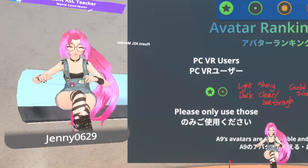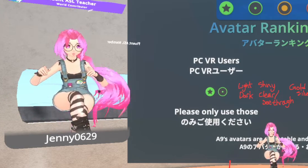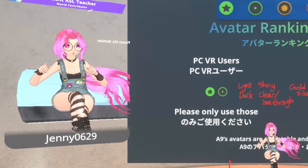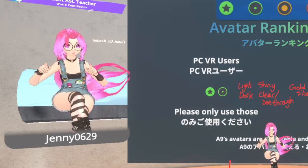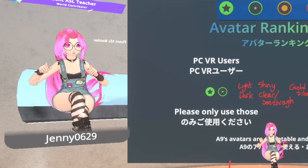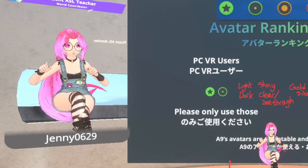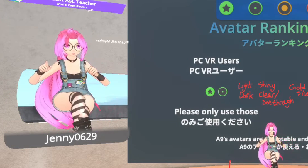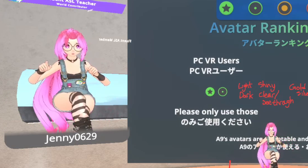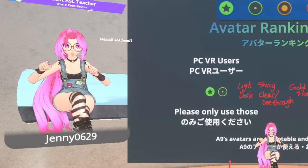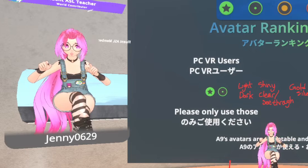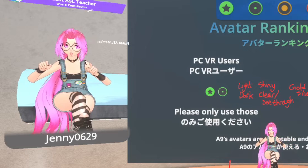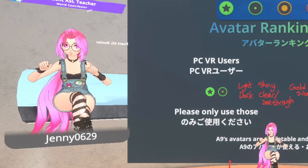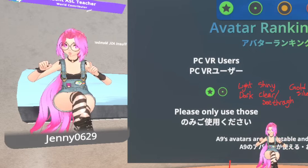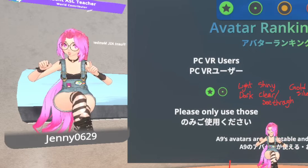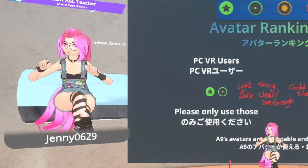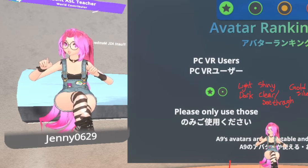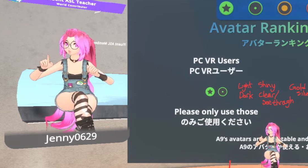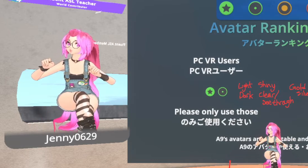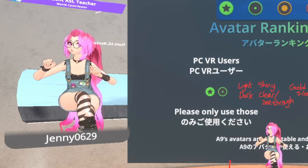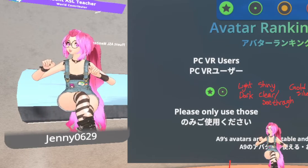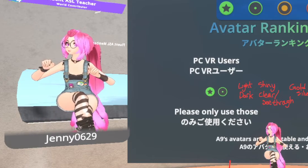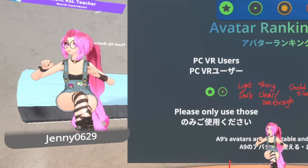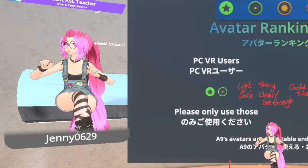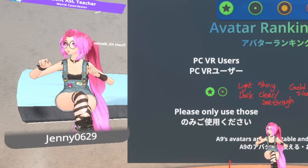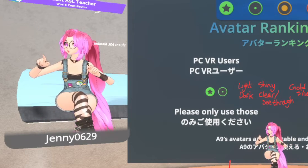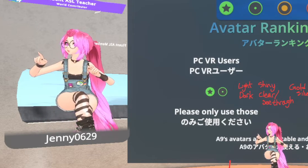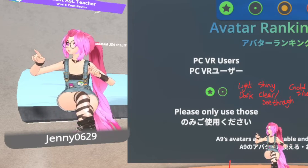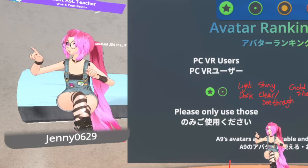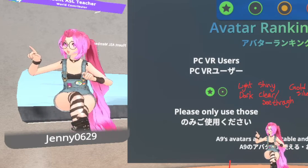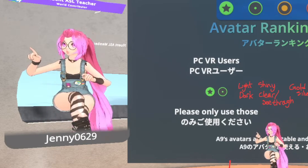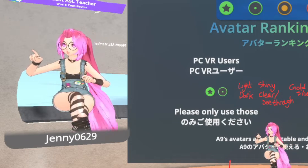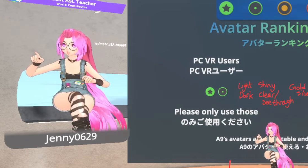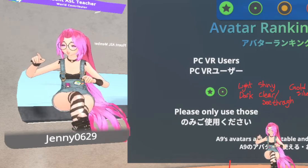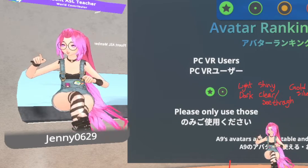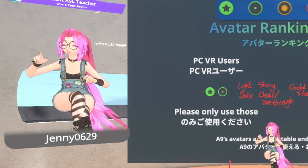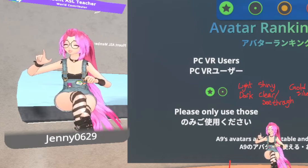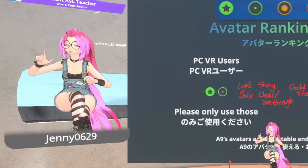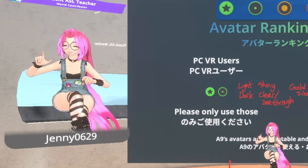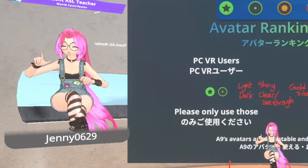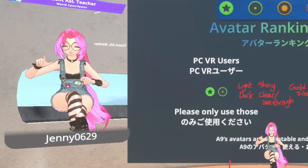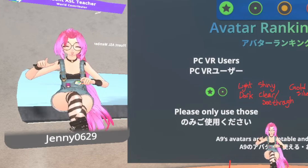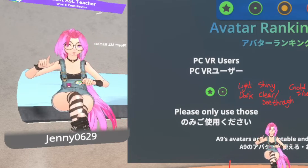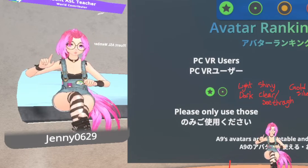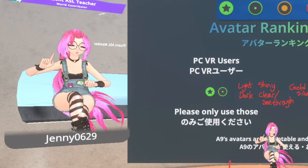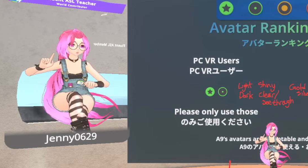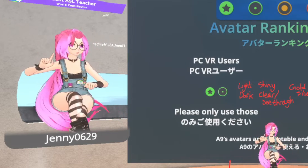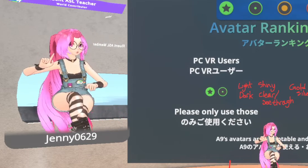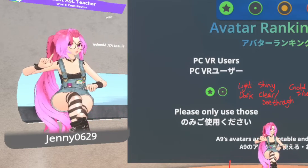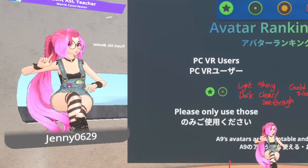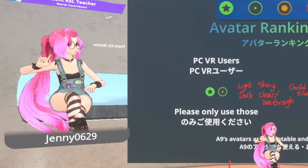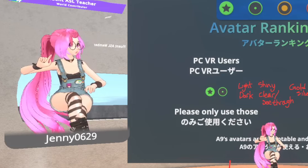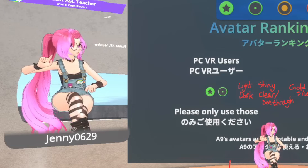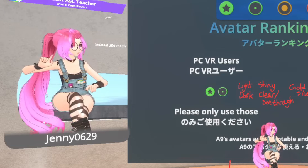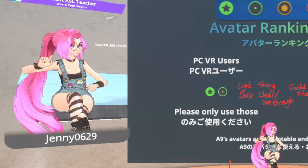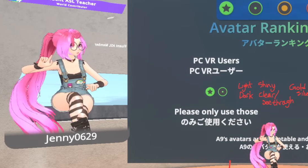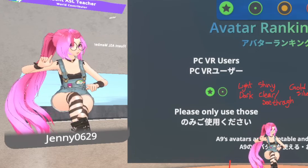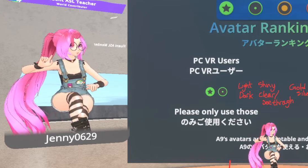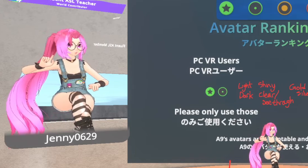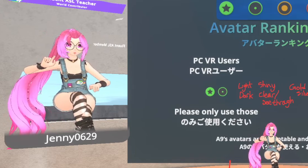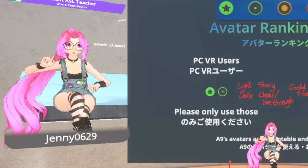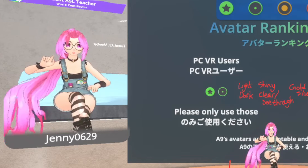Good question, though. Any other questions about anything at all?